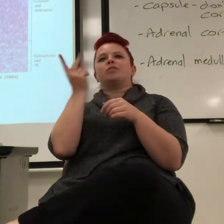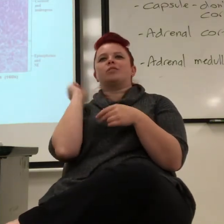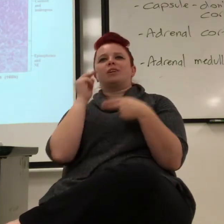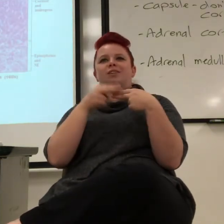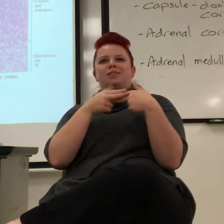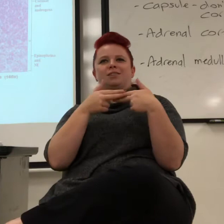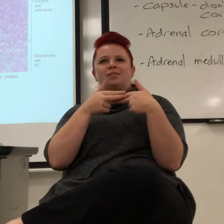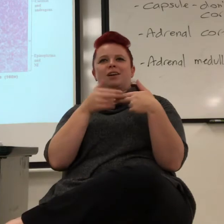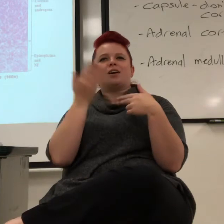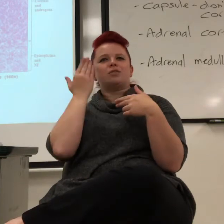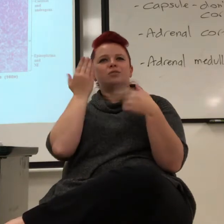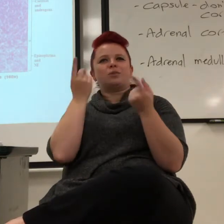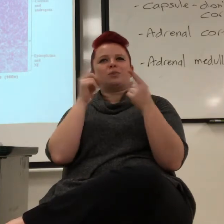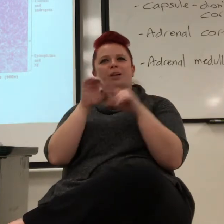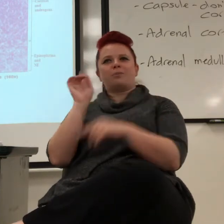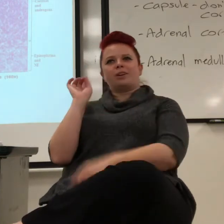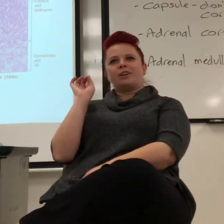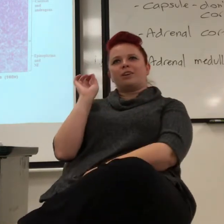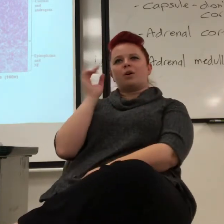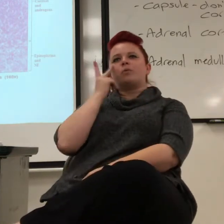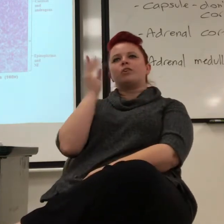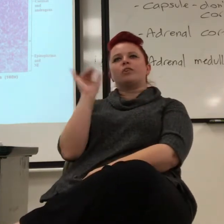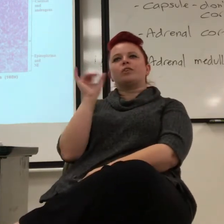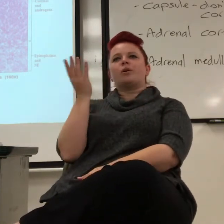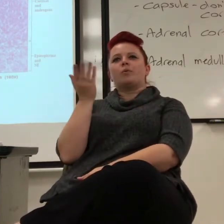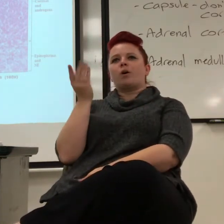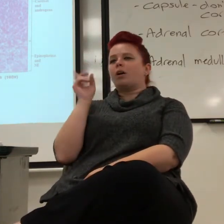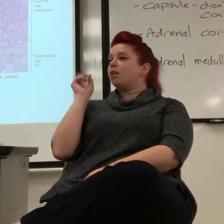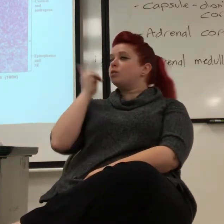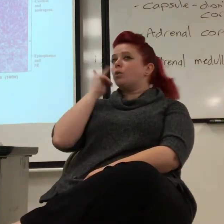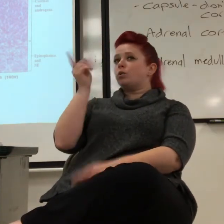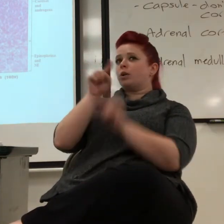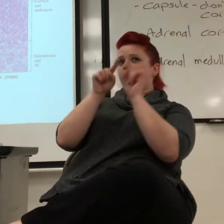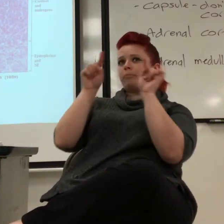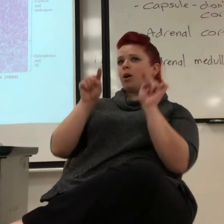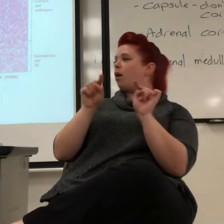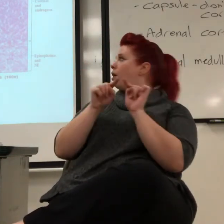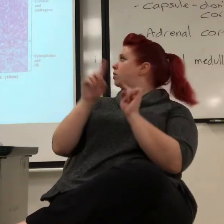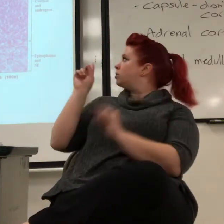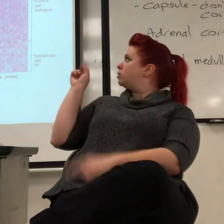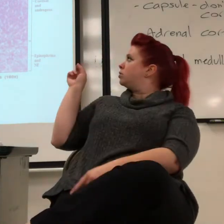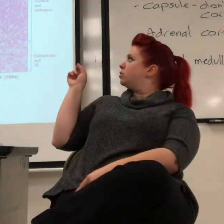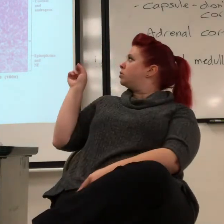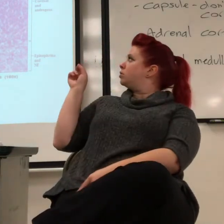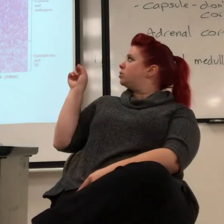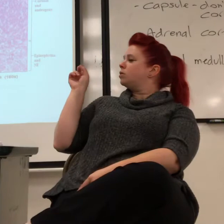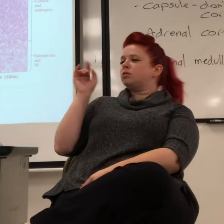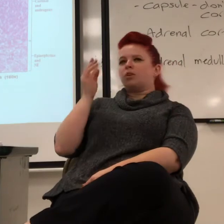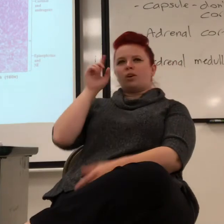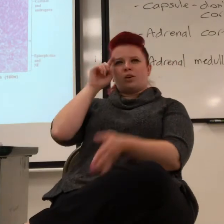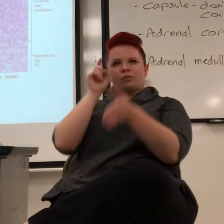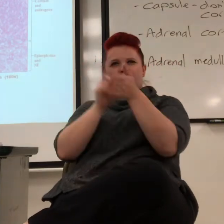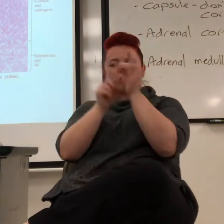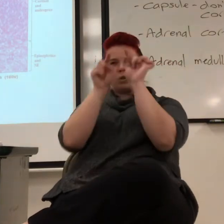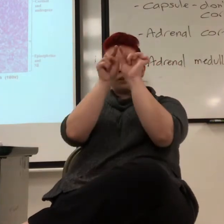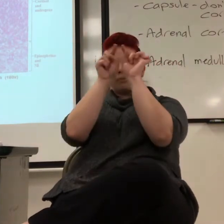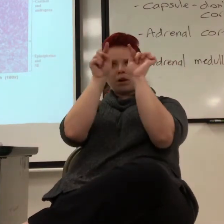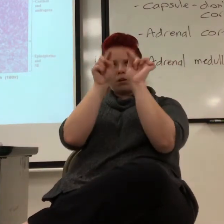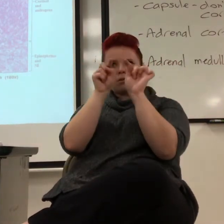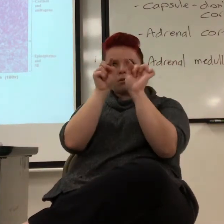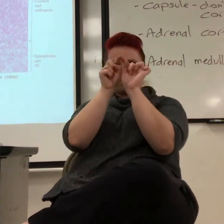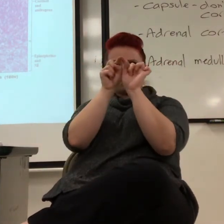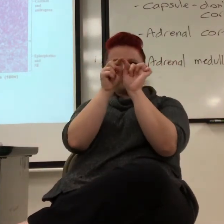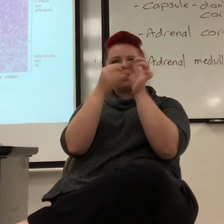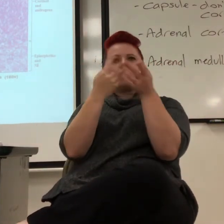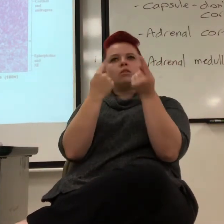looking at this slide? Pay very close attention to this little box right there. You see how they're boxing it? And they're trying to